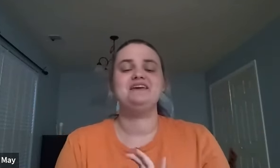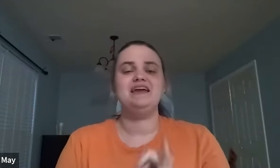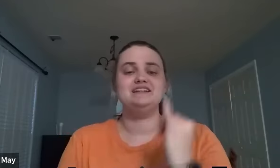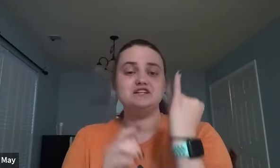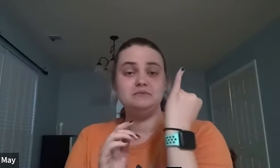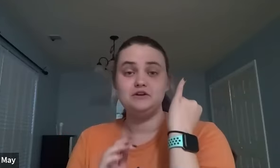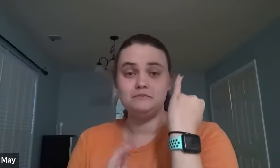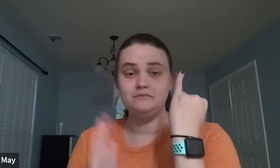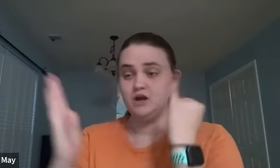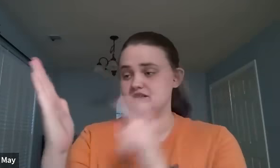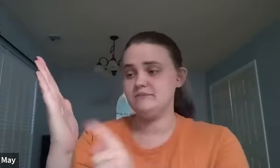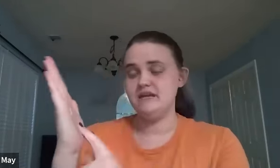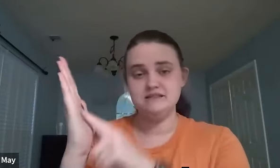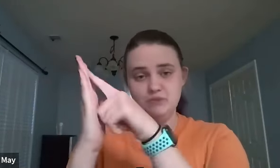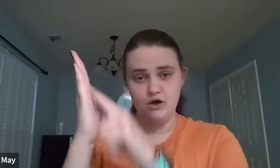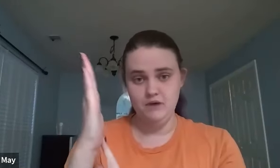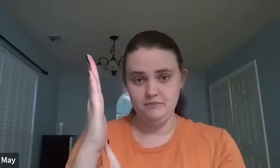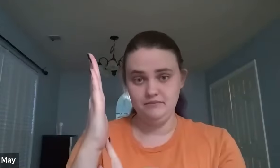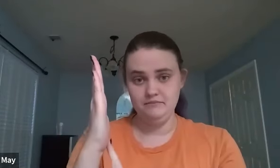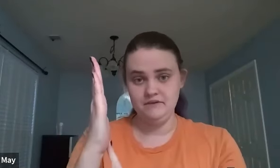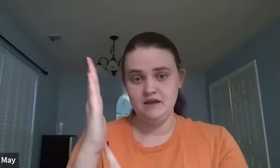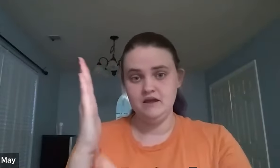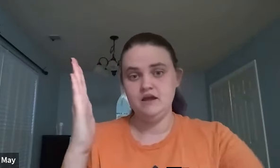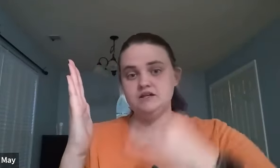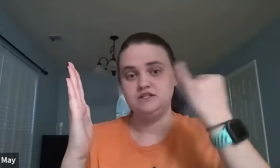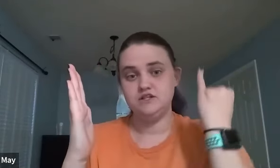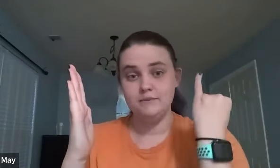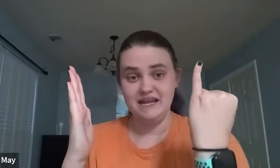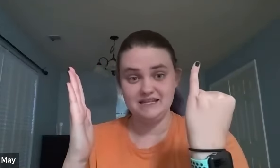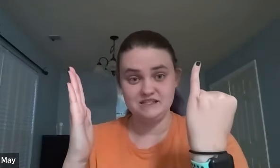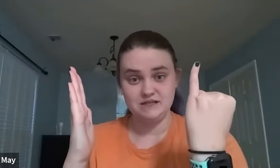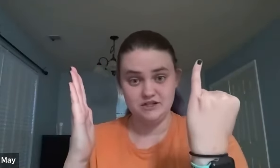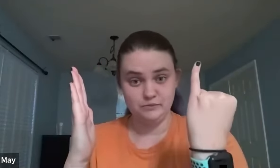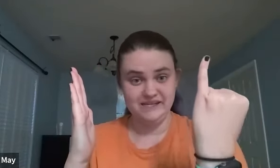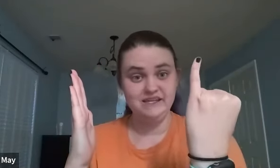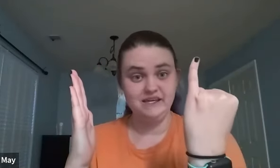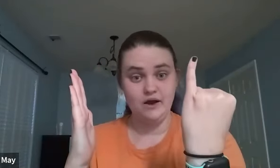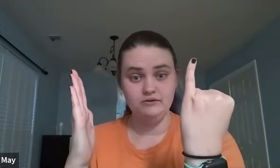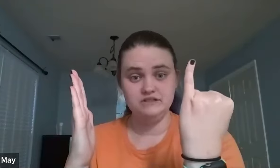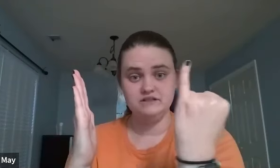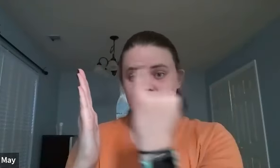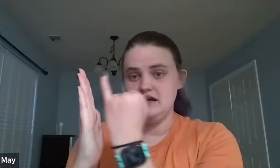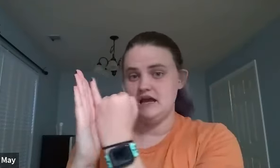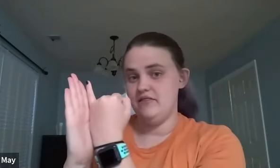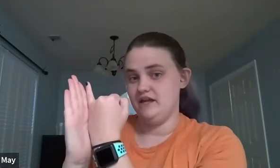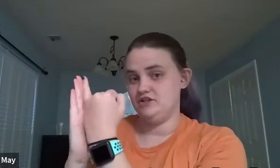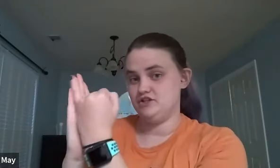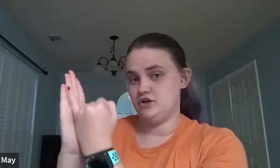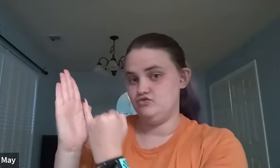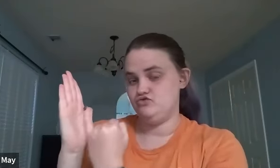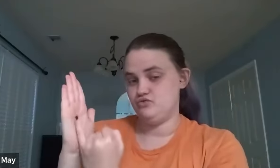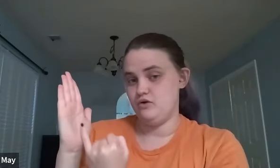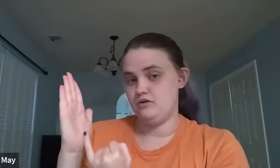And it's going to be your non-dominant hands, palm up. Dominant hands got your pinky out. And then you just go draw.